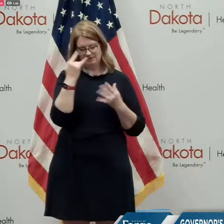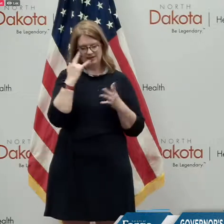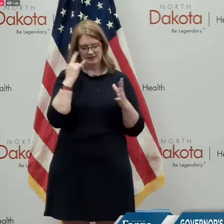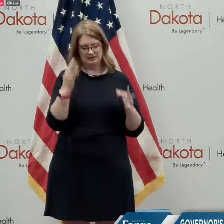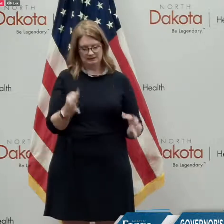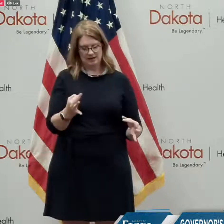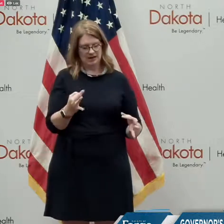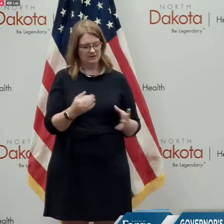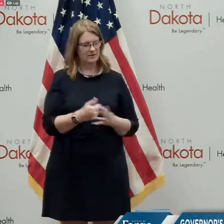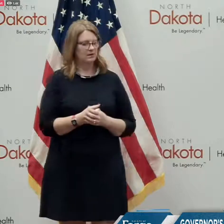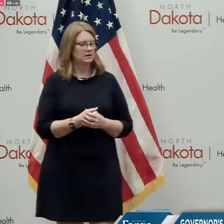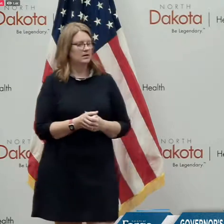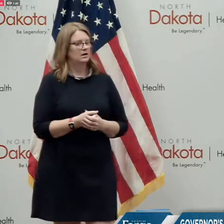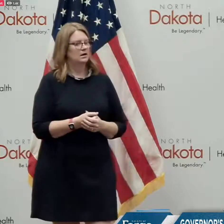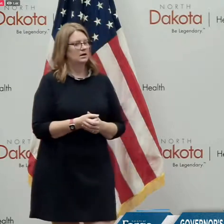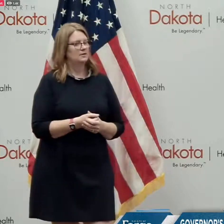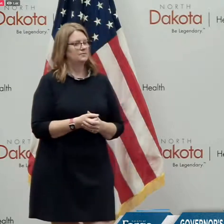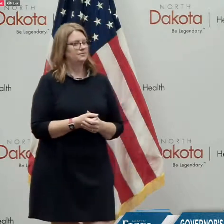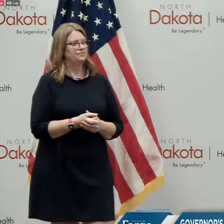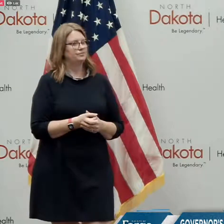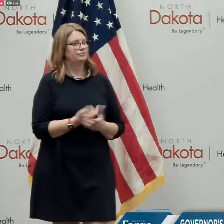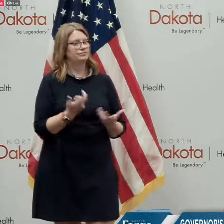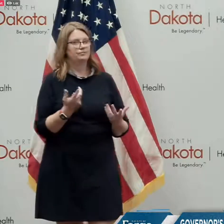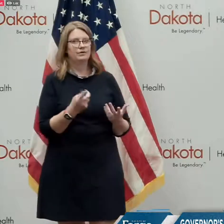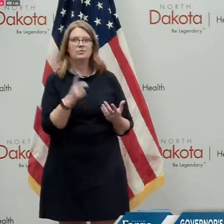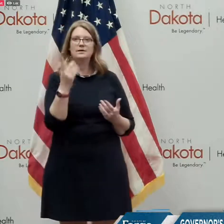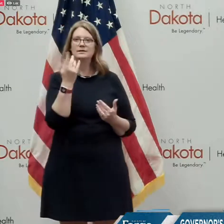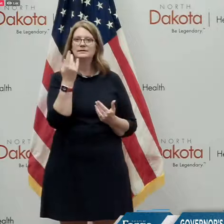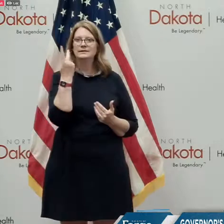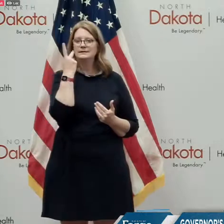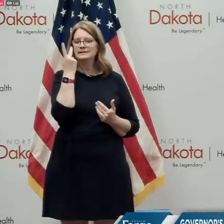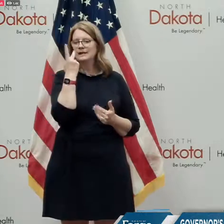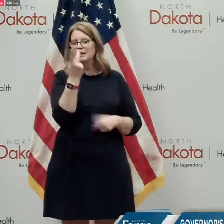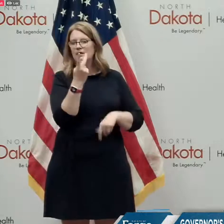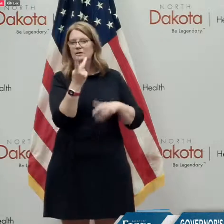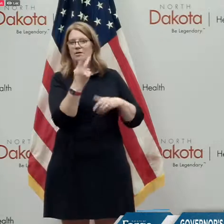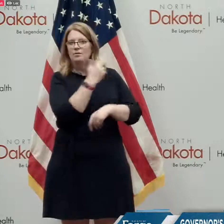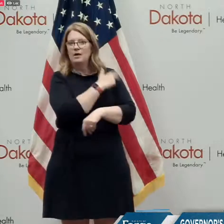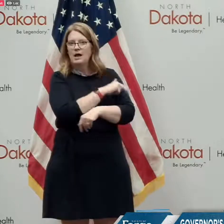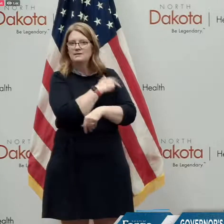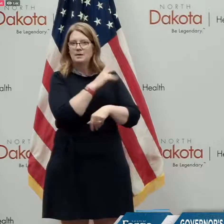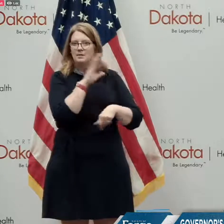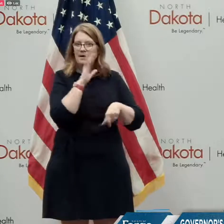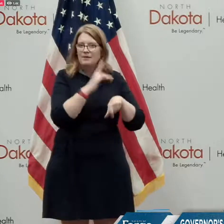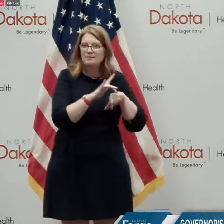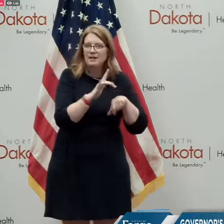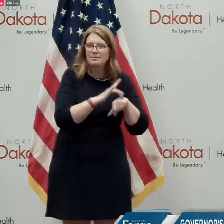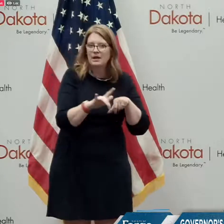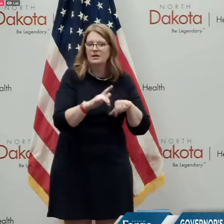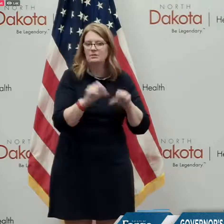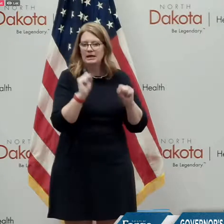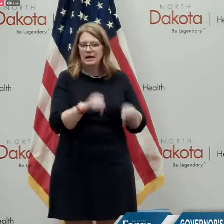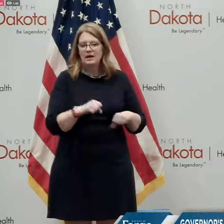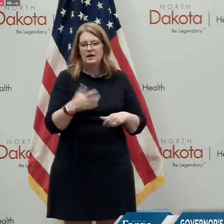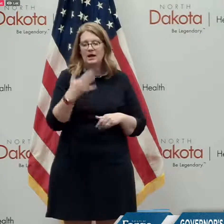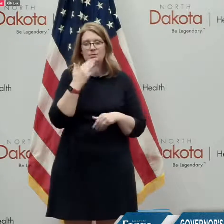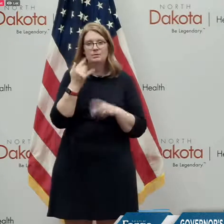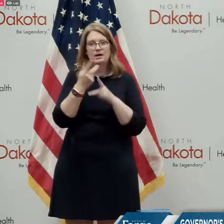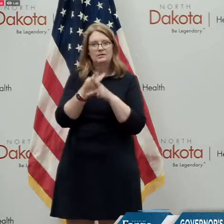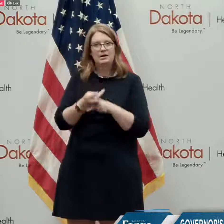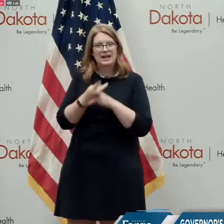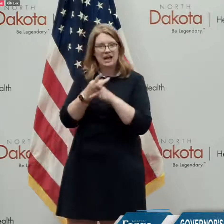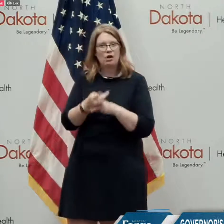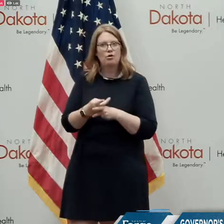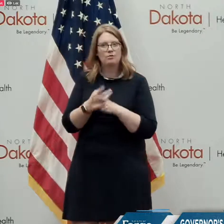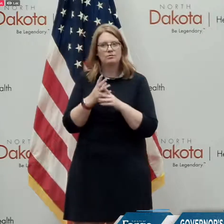is that we've said along that we're looking at is hospitalization capacity, and we still have a lot of it, and we're better able to care for people at the highest level of